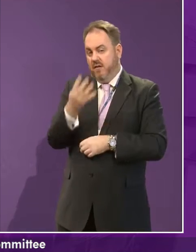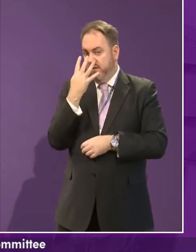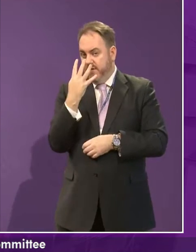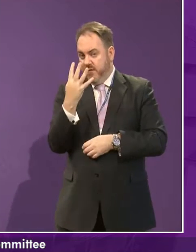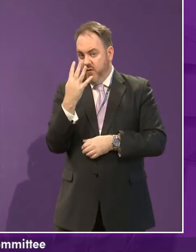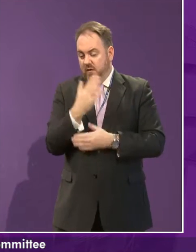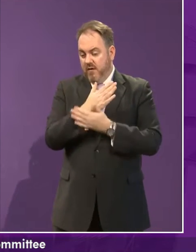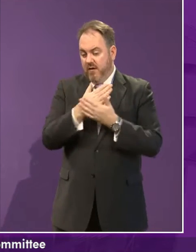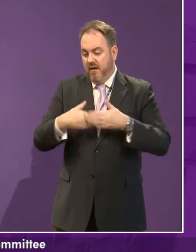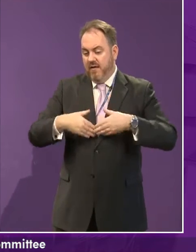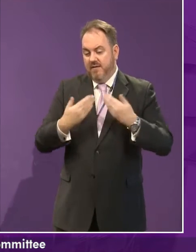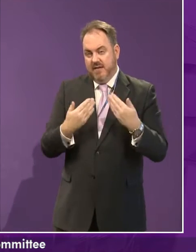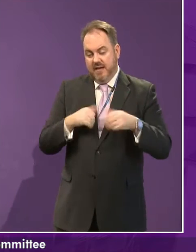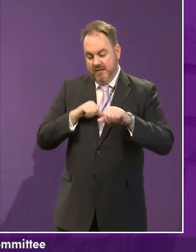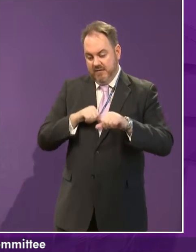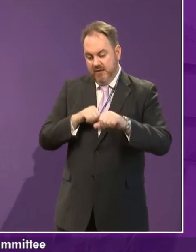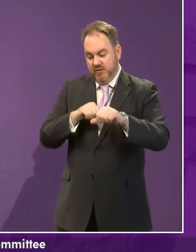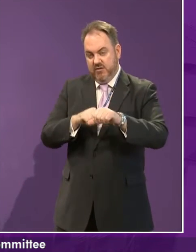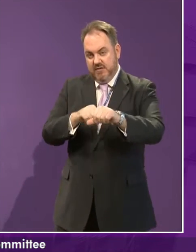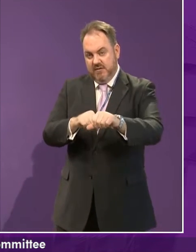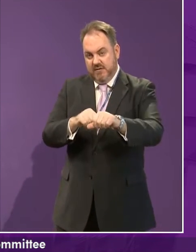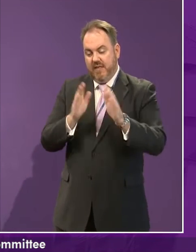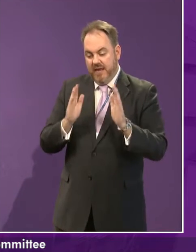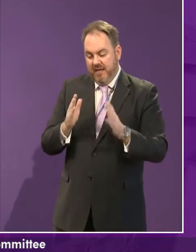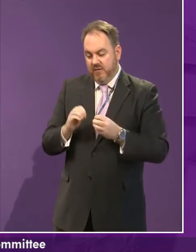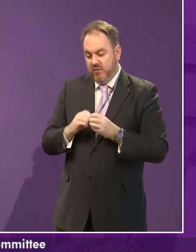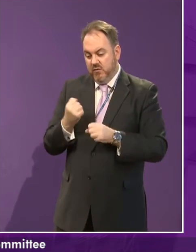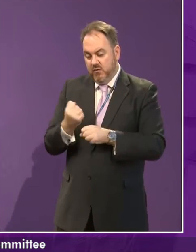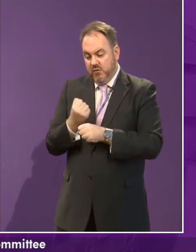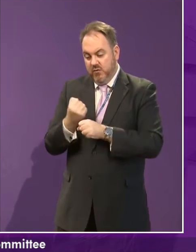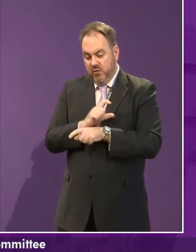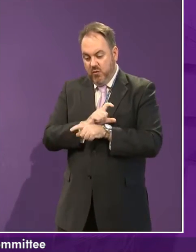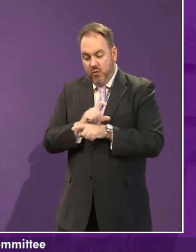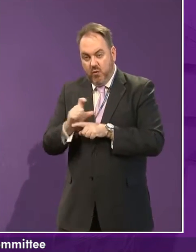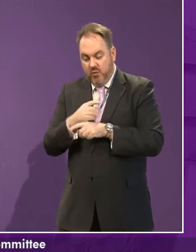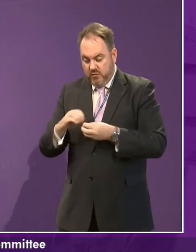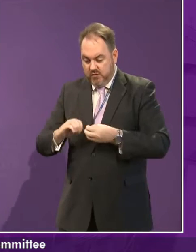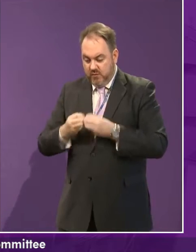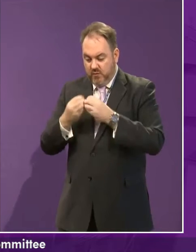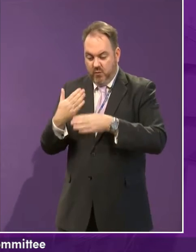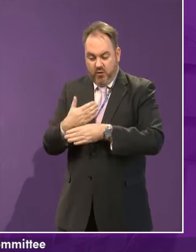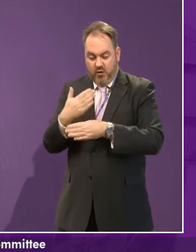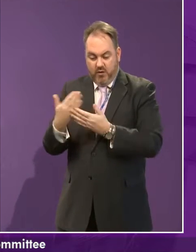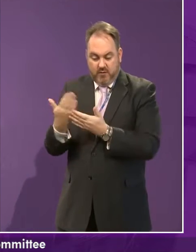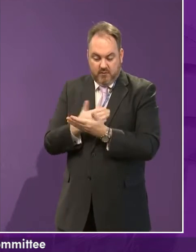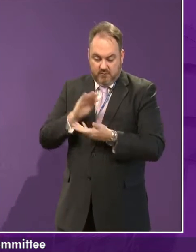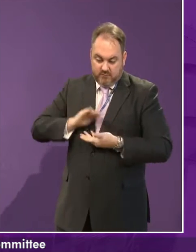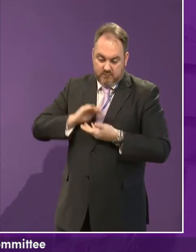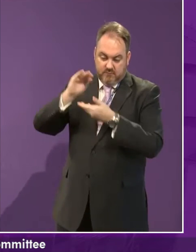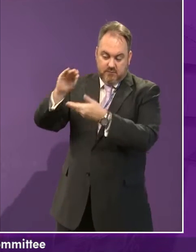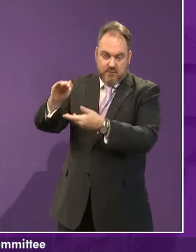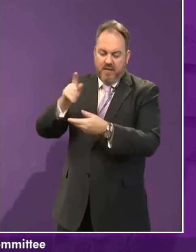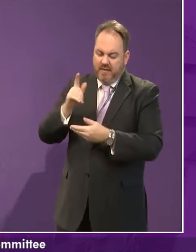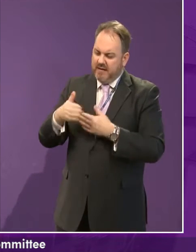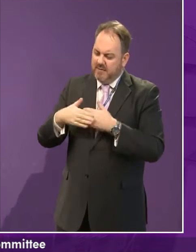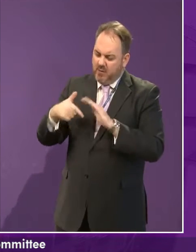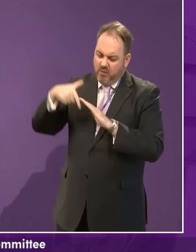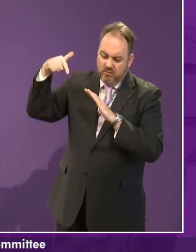and they have to complete supporting coursework for that. So it goes into quite a lot of